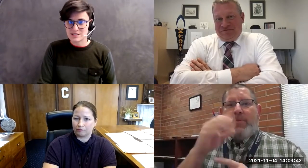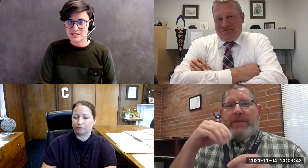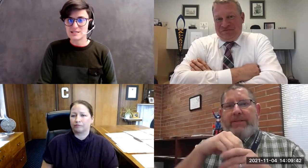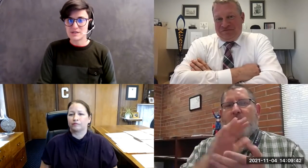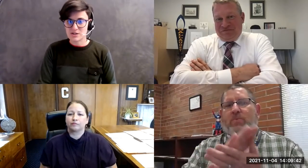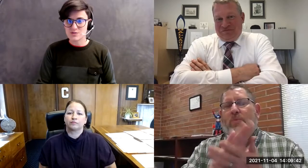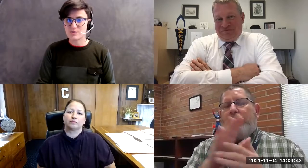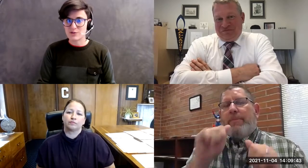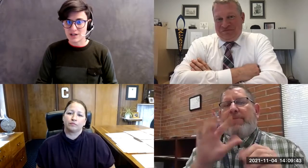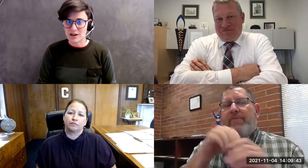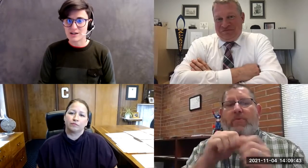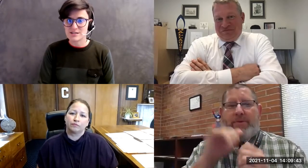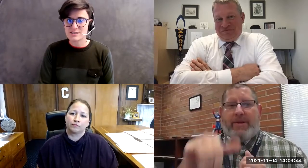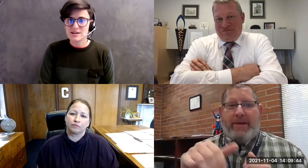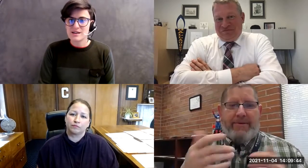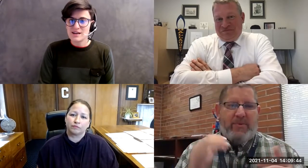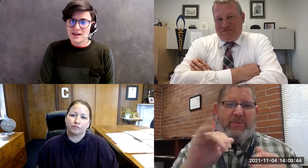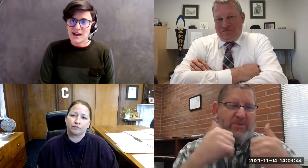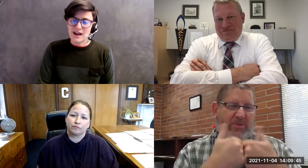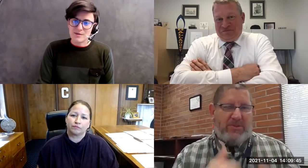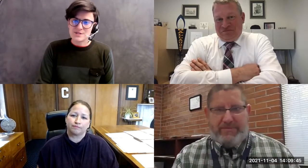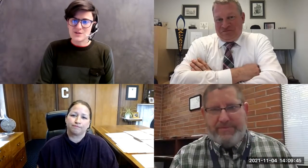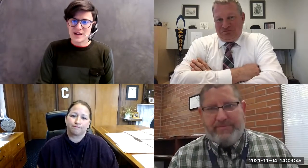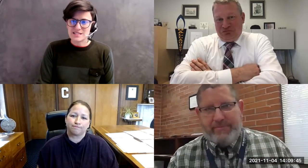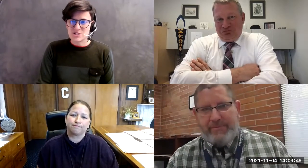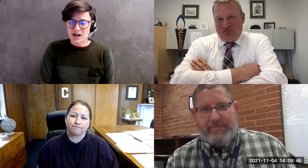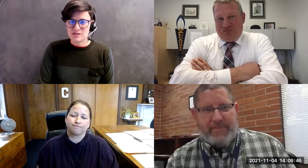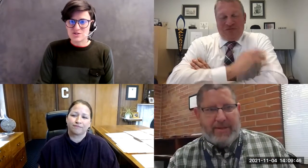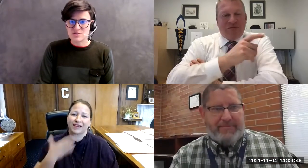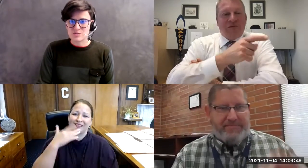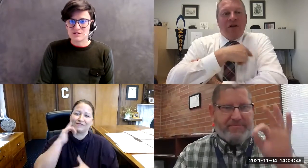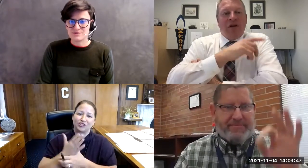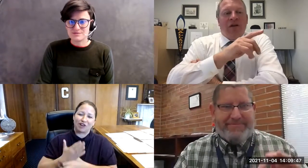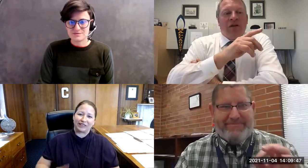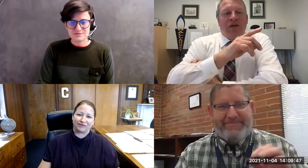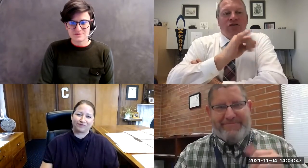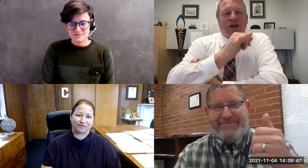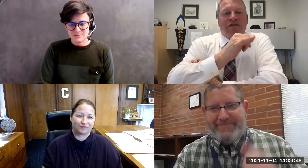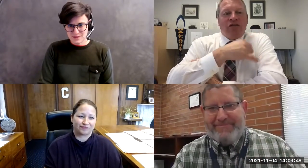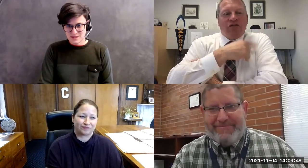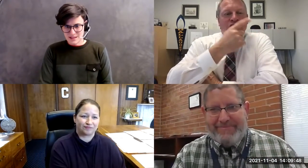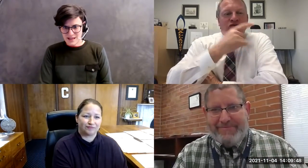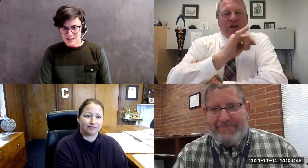presentations and speakers from different areas. So that is a challenge as well.